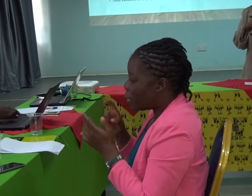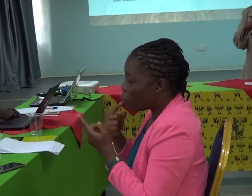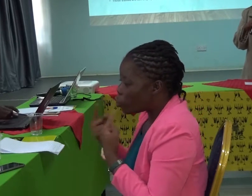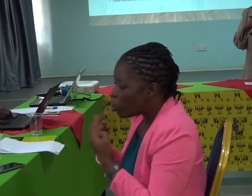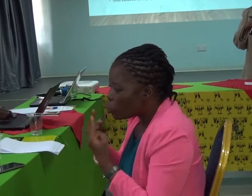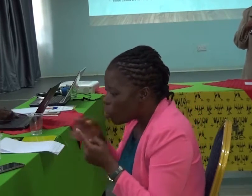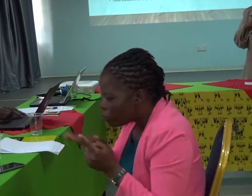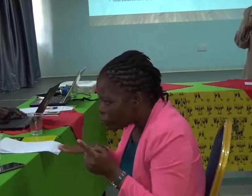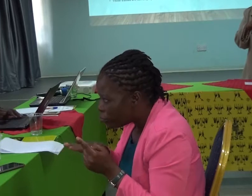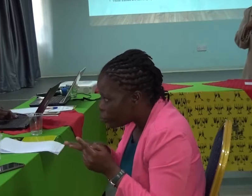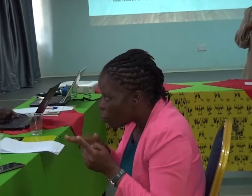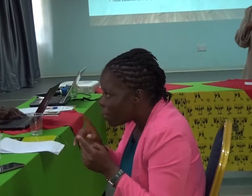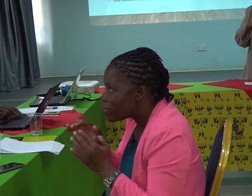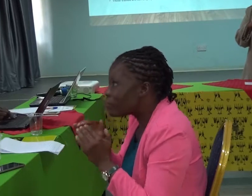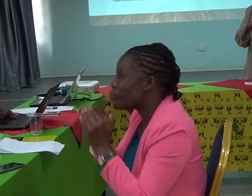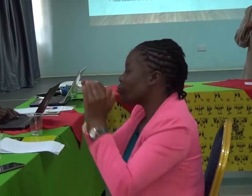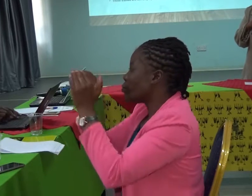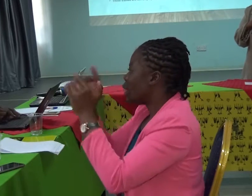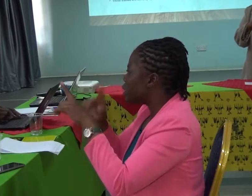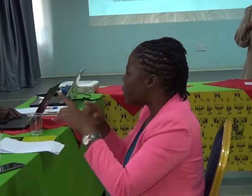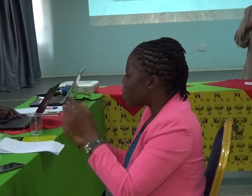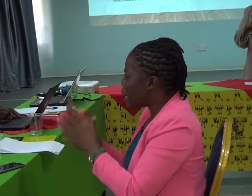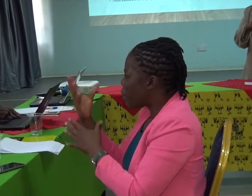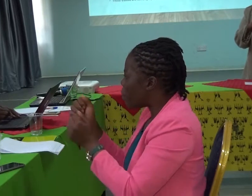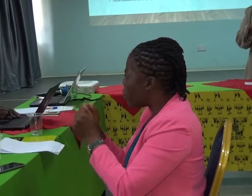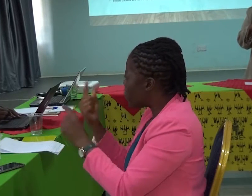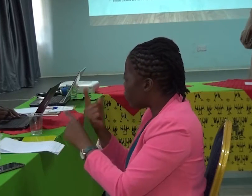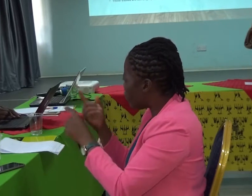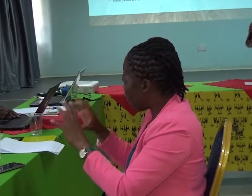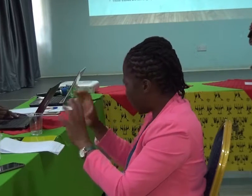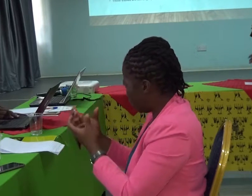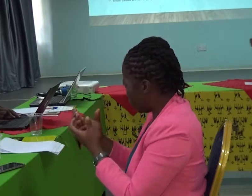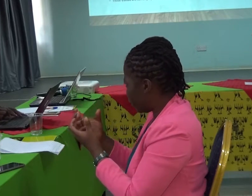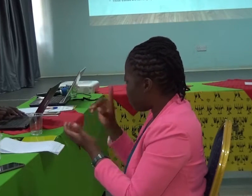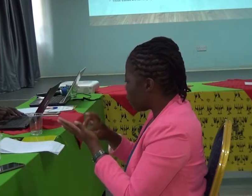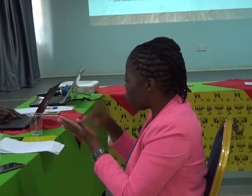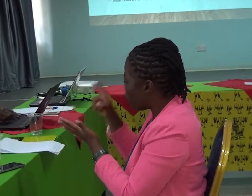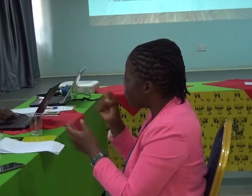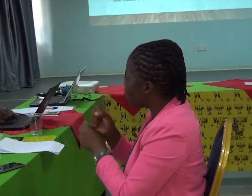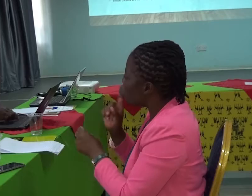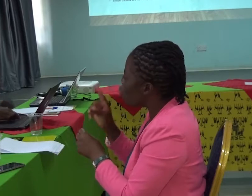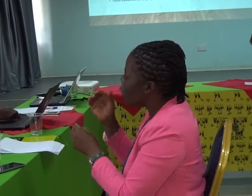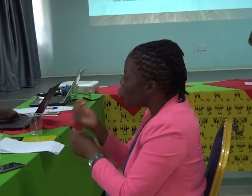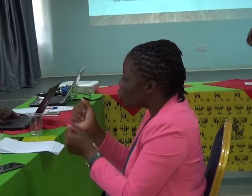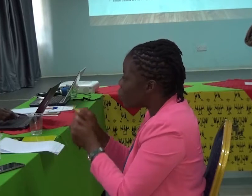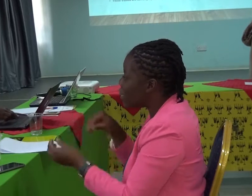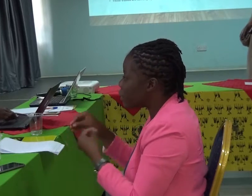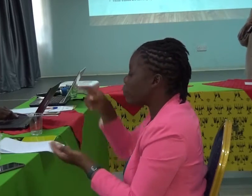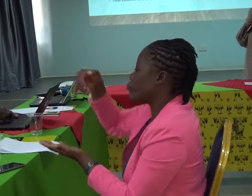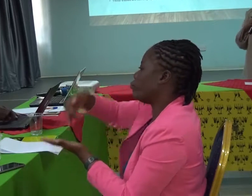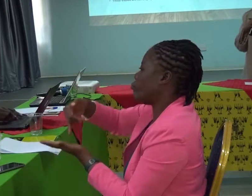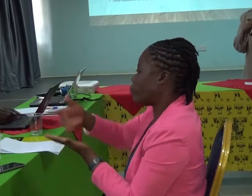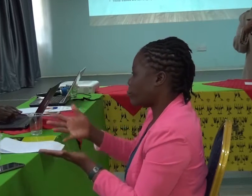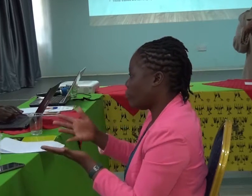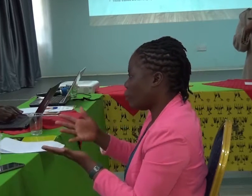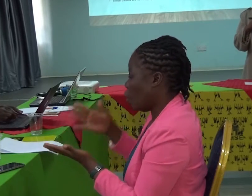they make the clubs, the different clubs and so on, can we make sure that they are inclusive? I know we have done inclusion for women in this country